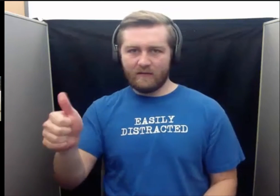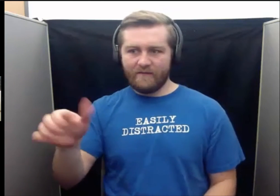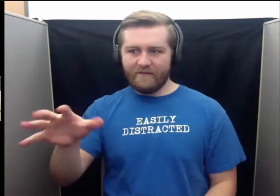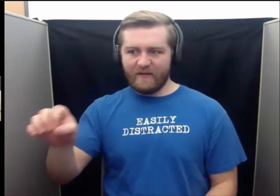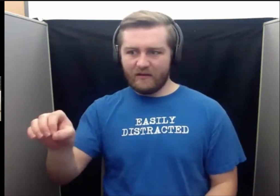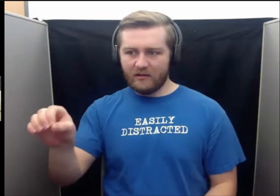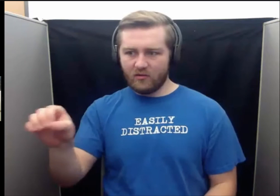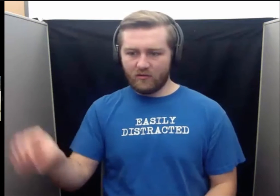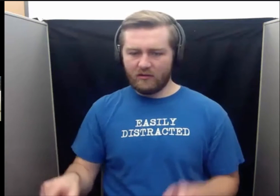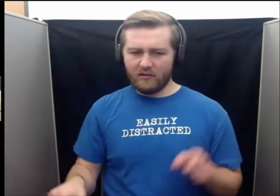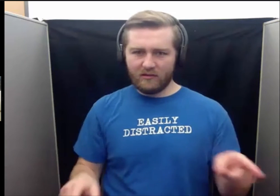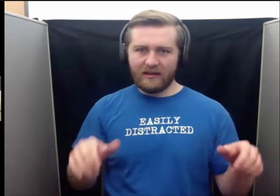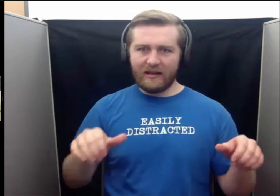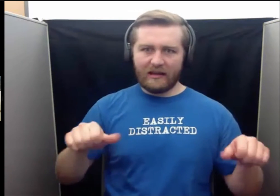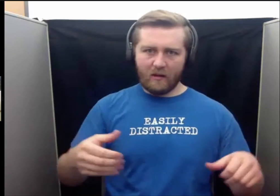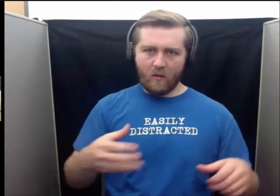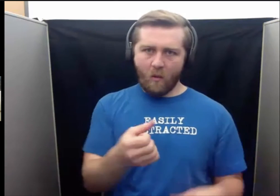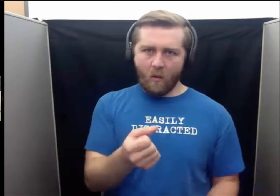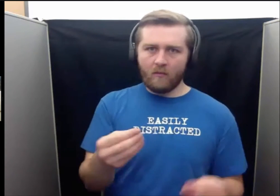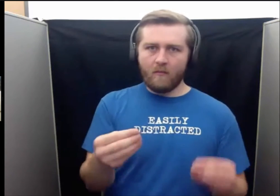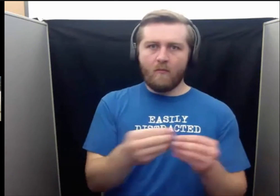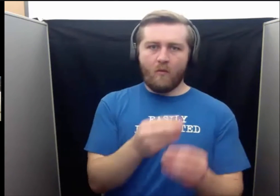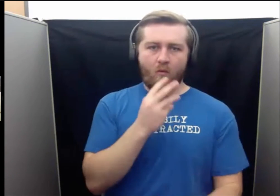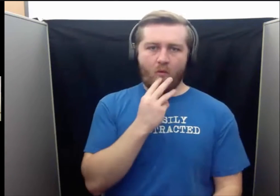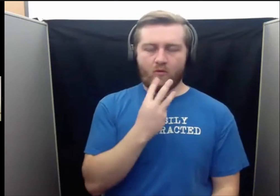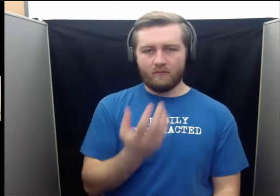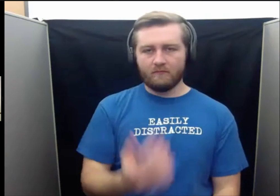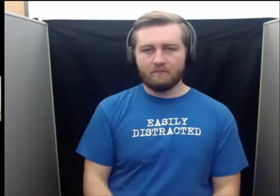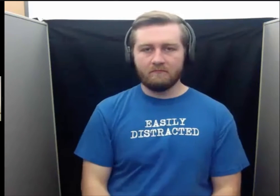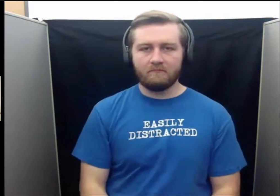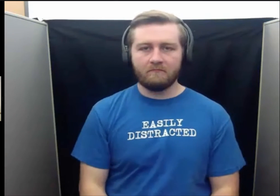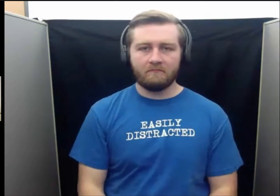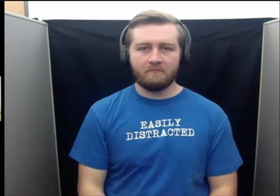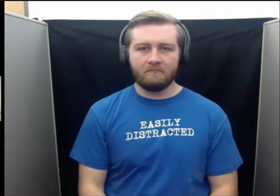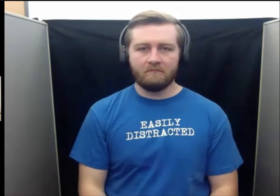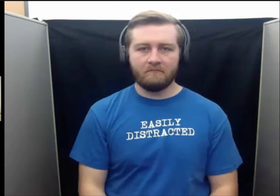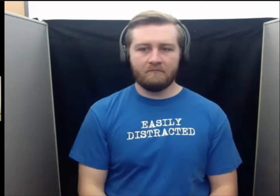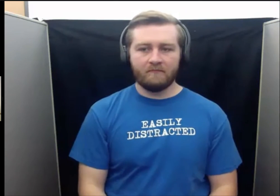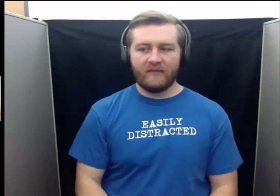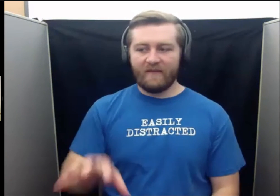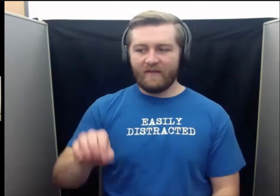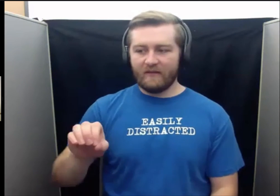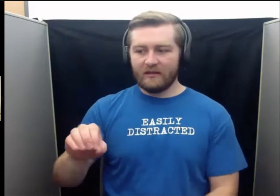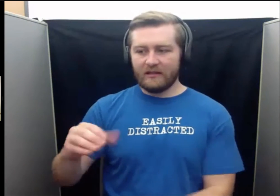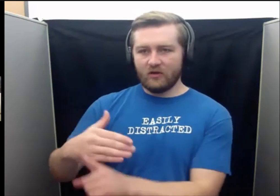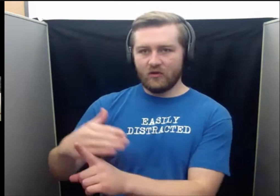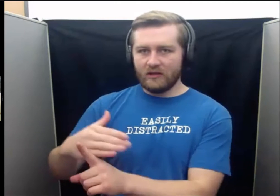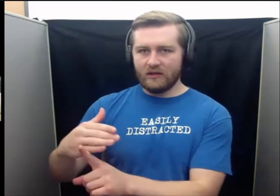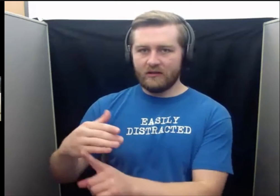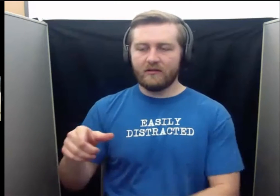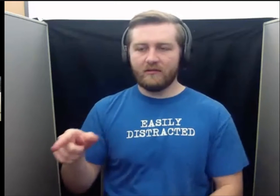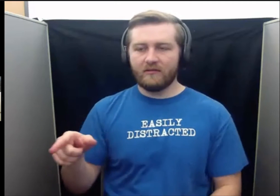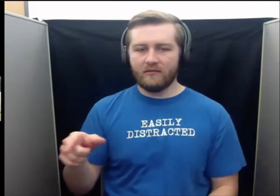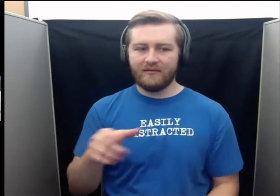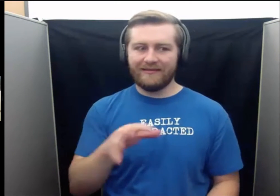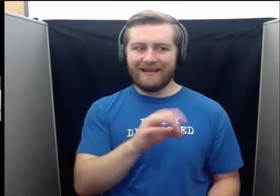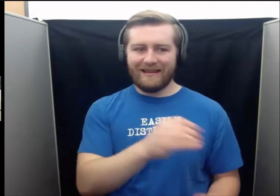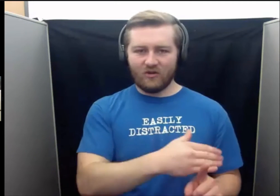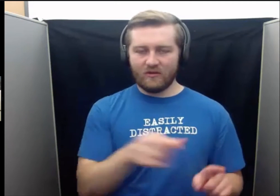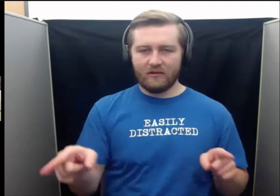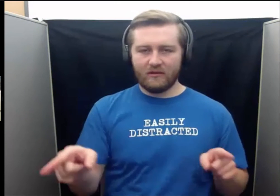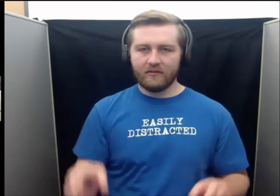us is we're measuring how much moisture is in the air at that time compared to how